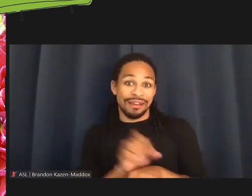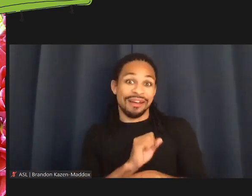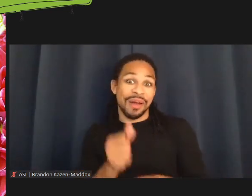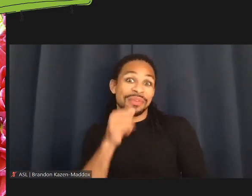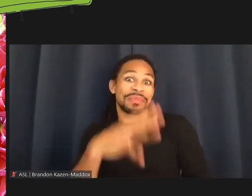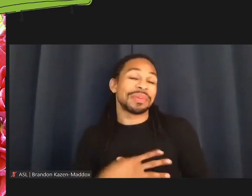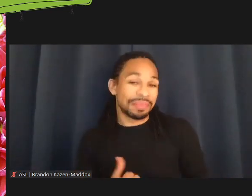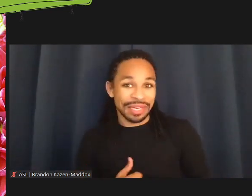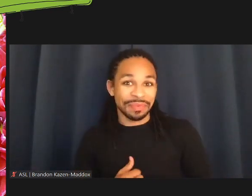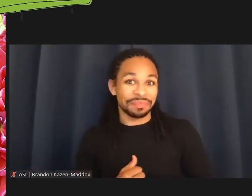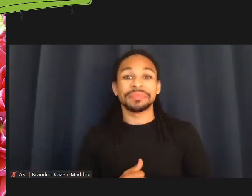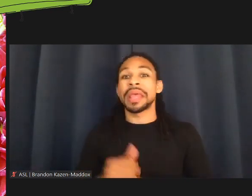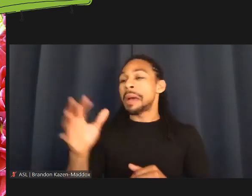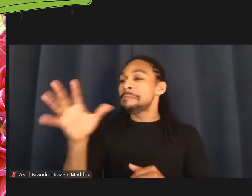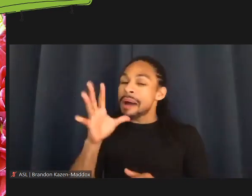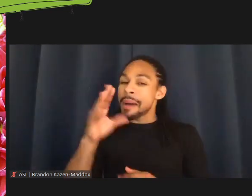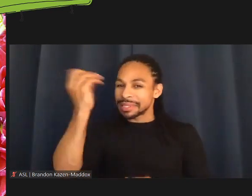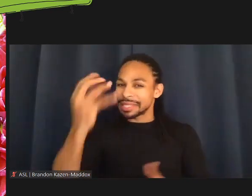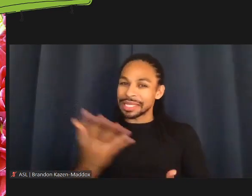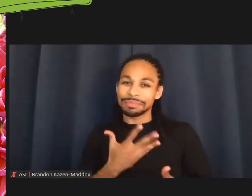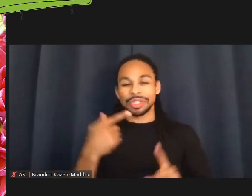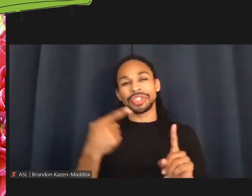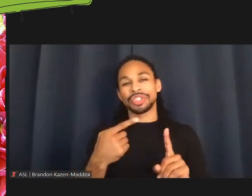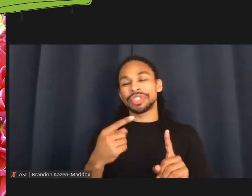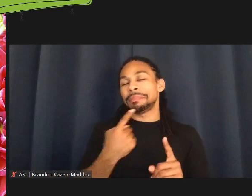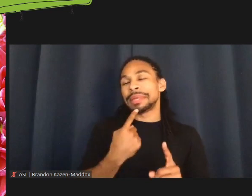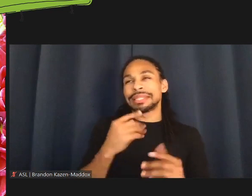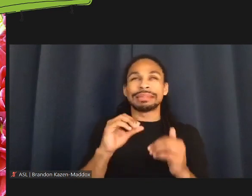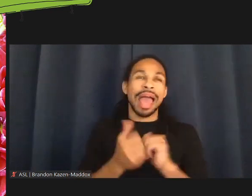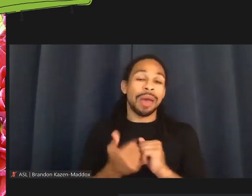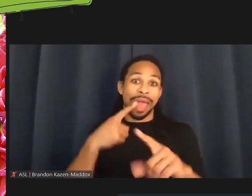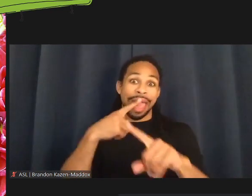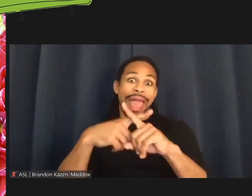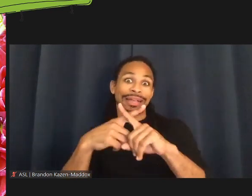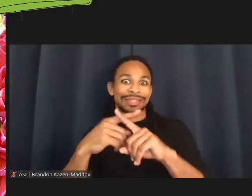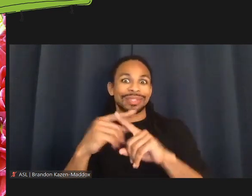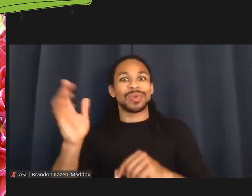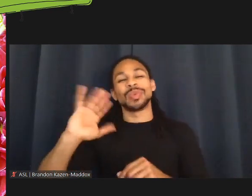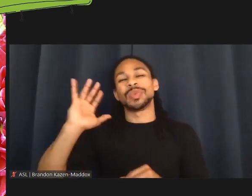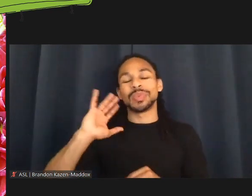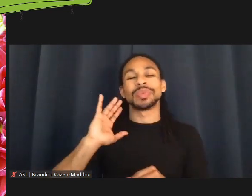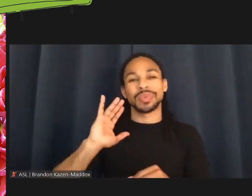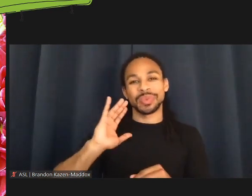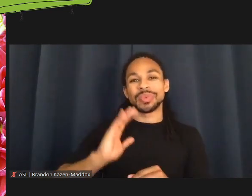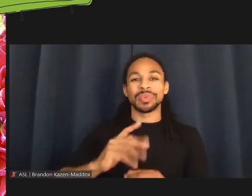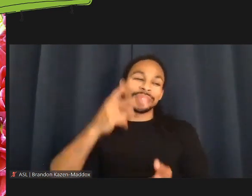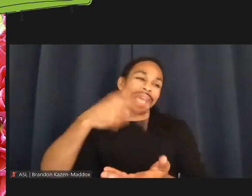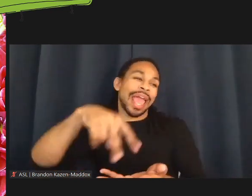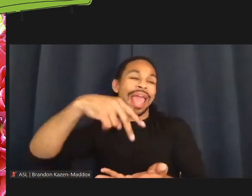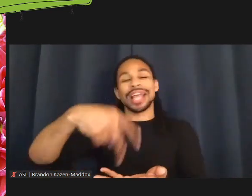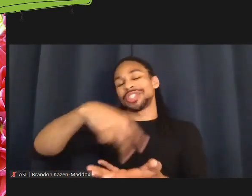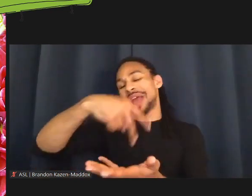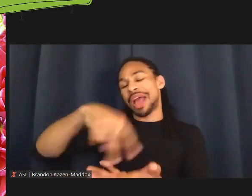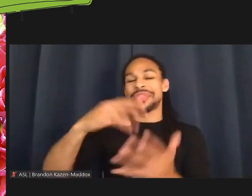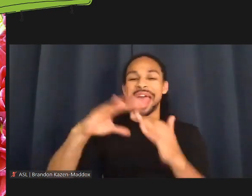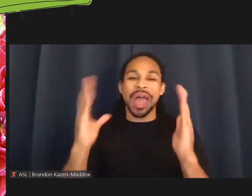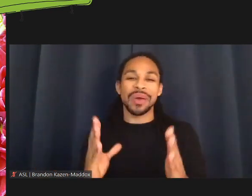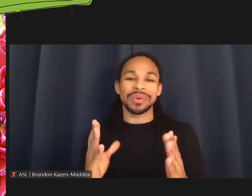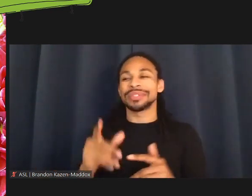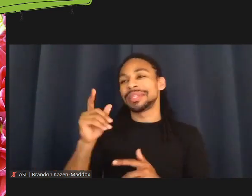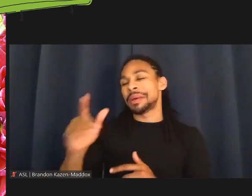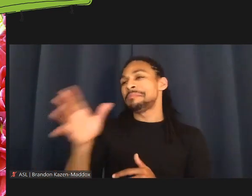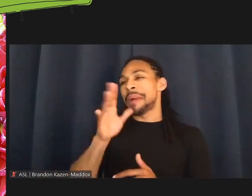the way X danced around the house. There is more humor in boys, she says. We walk by the